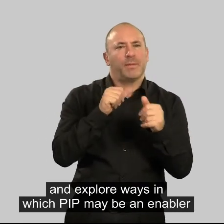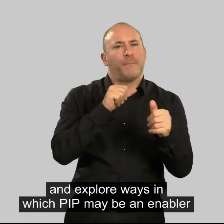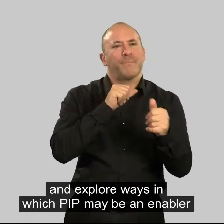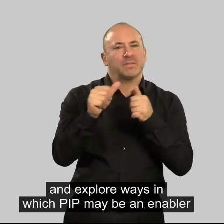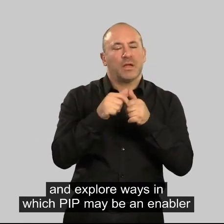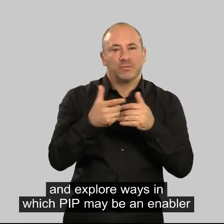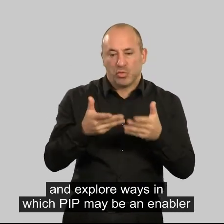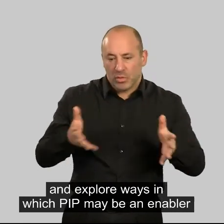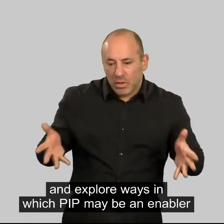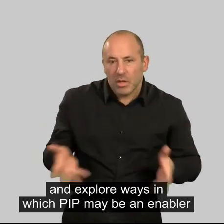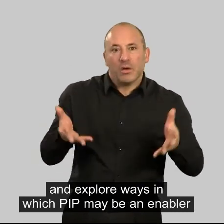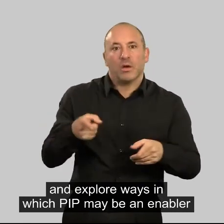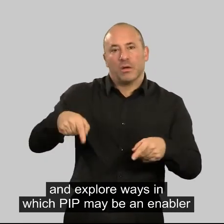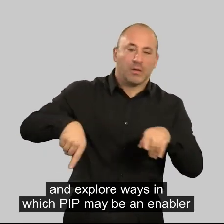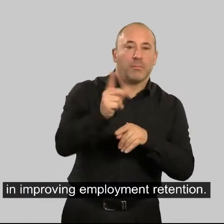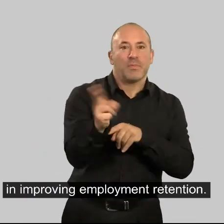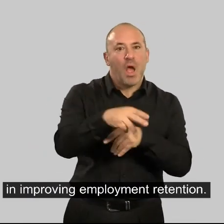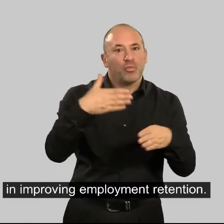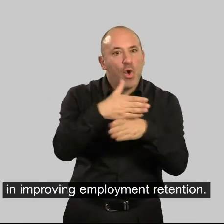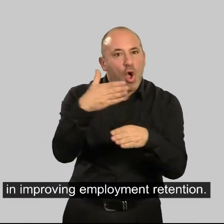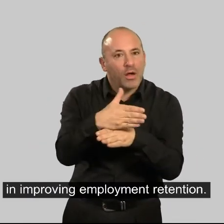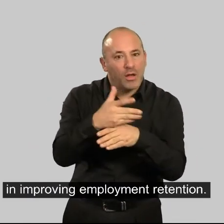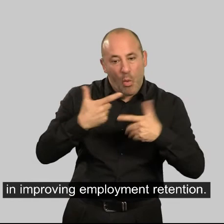employment retention.